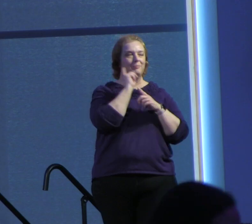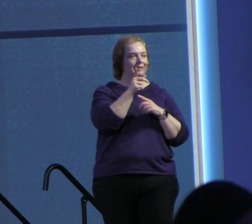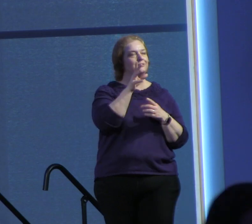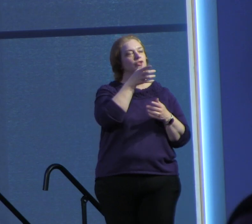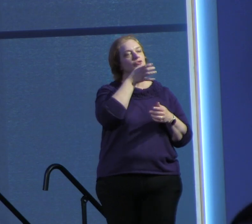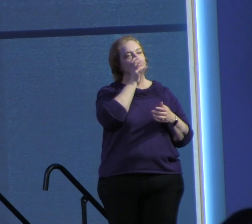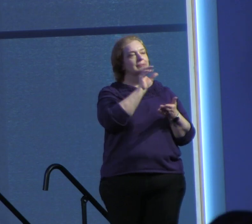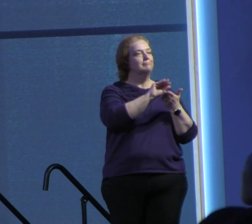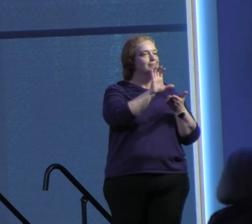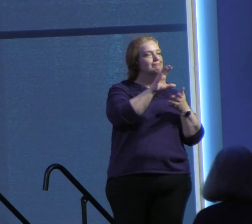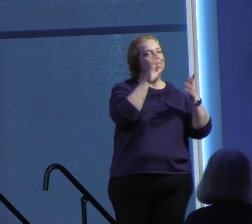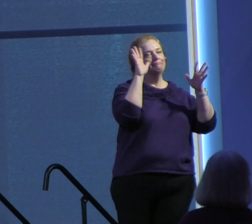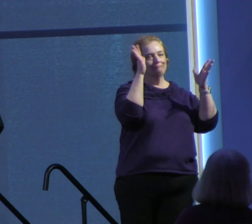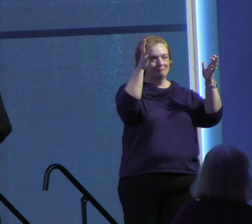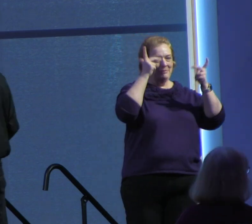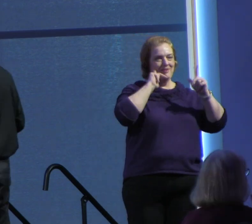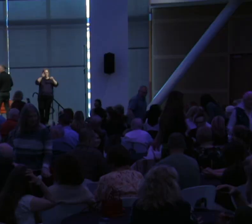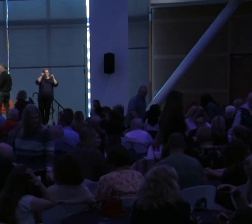stories.